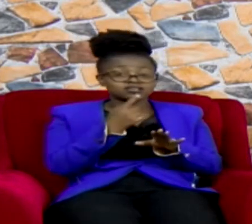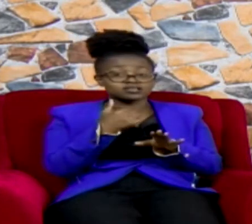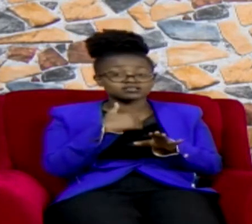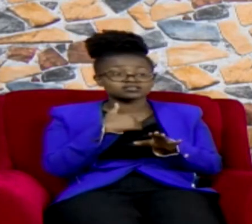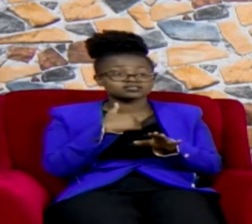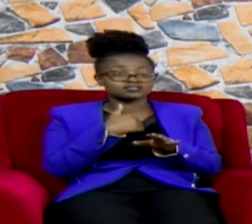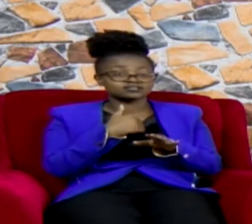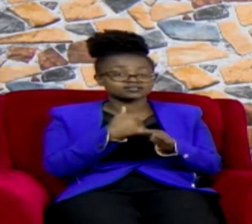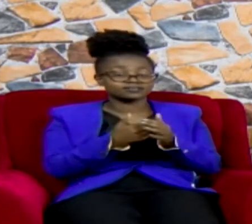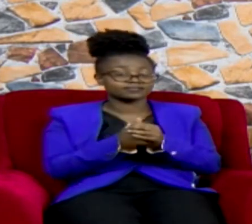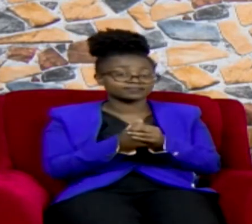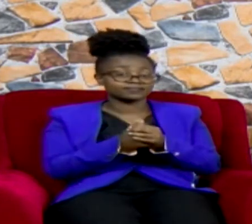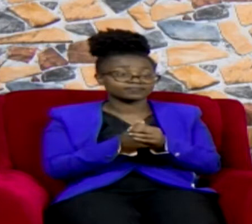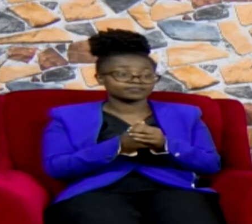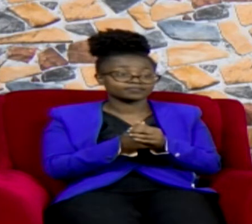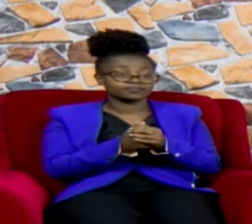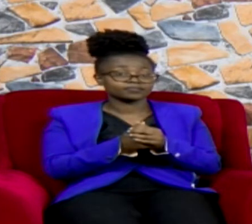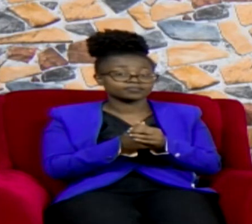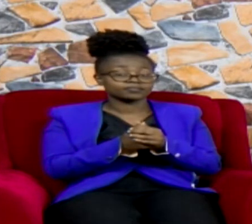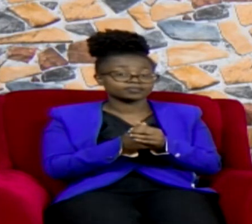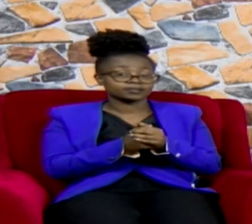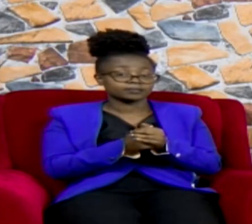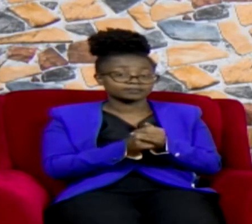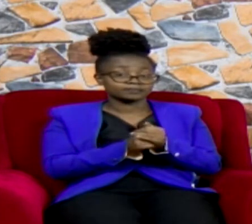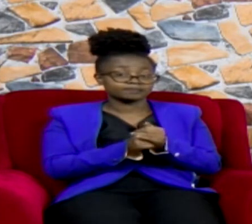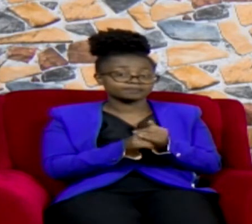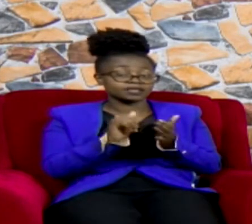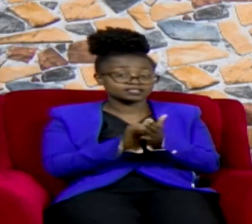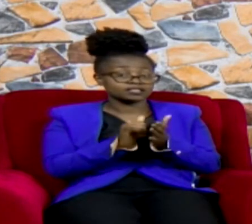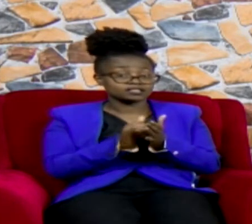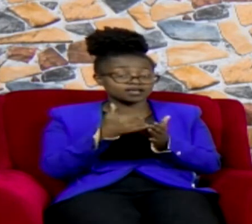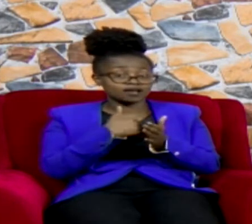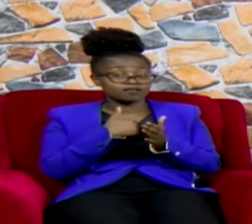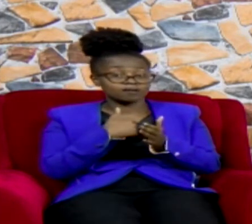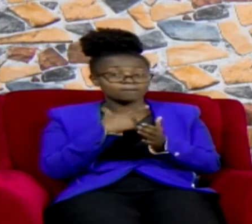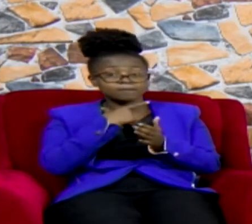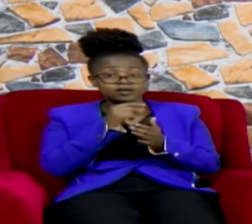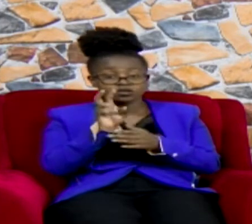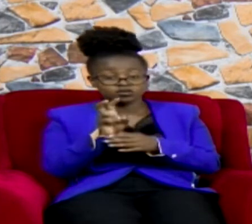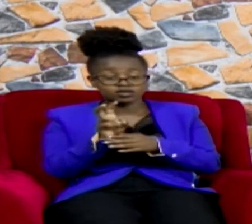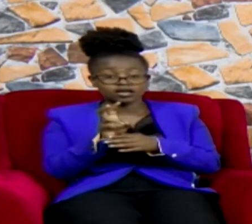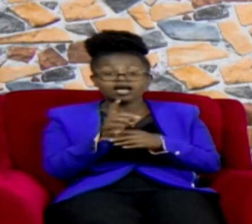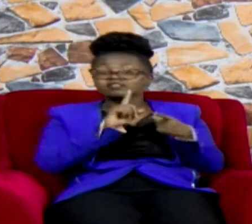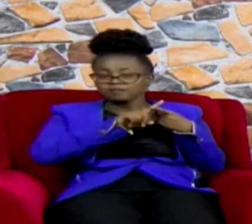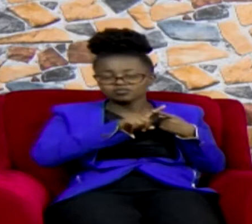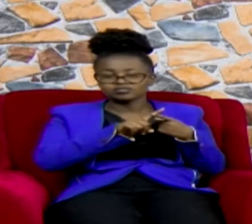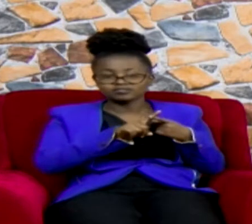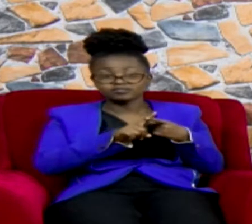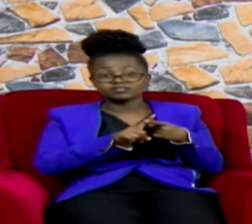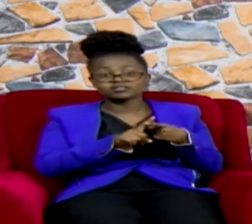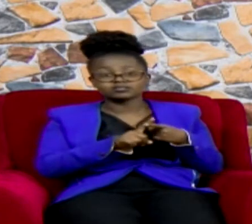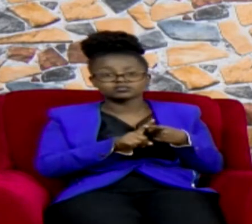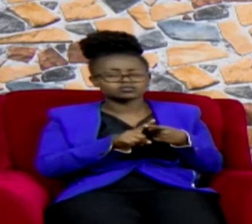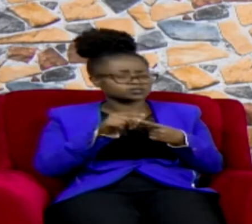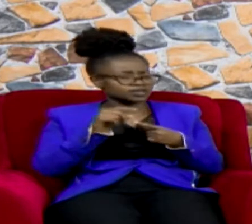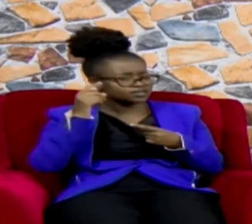superpower. I'll stick to it's a superpower that they have, because I like looking at the positive. But that must be overwhelming. You